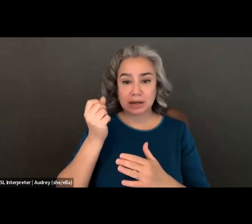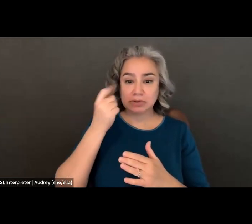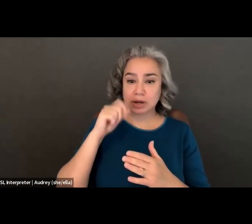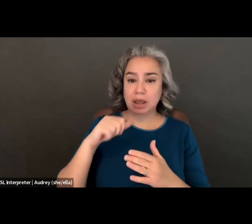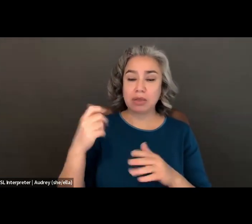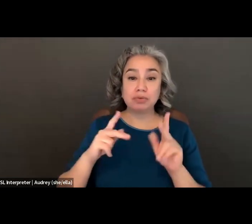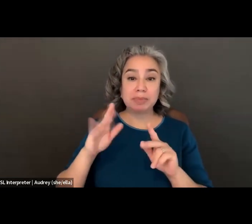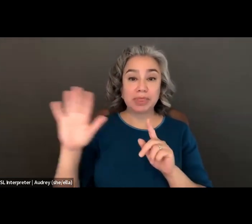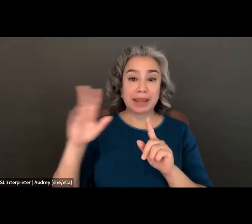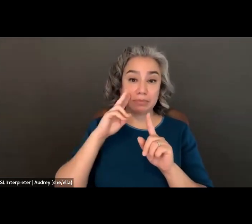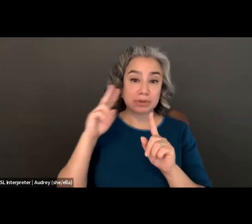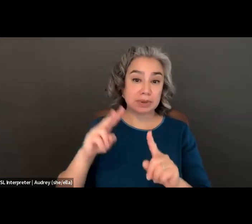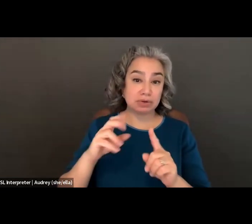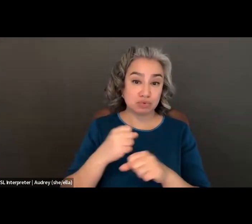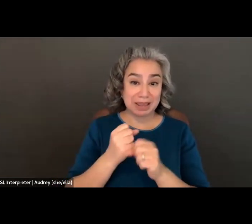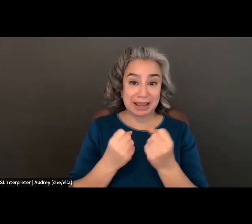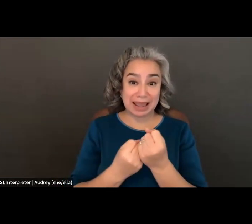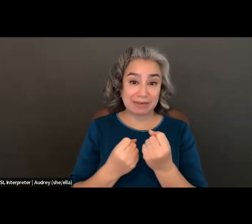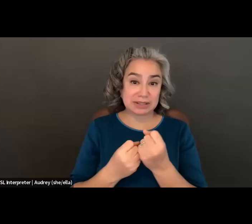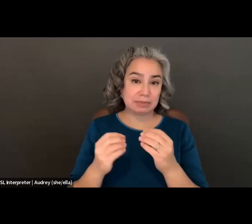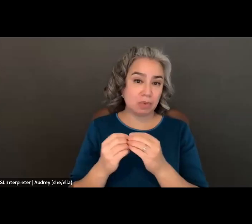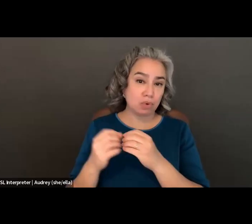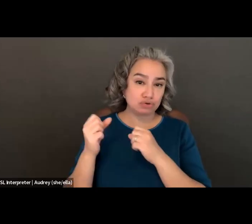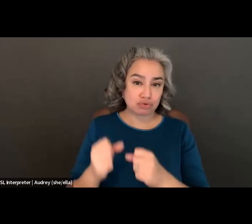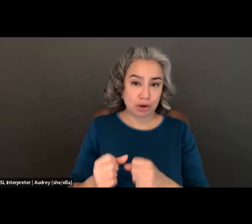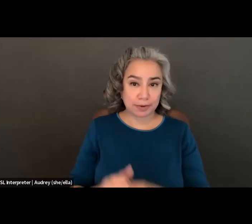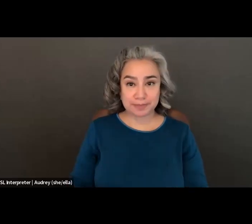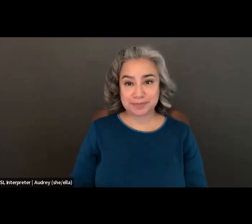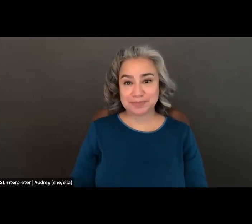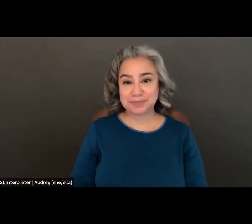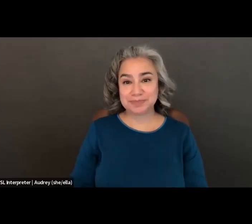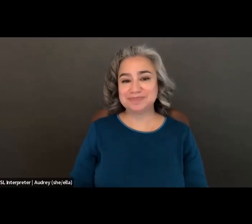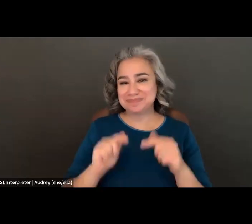others' perspectives to make your advocacy even stronger.